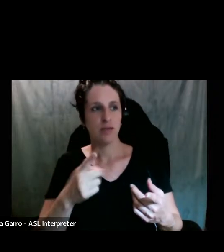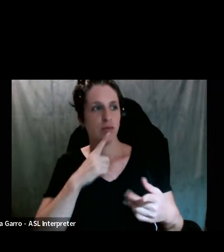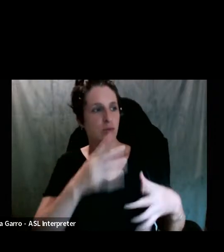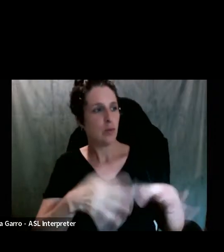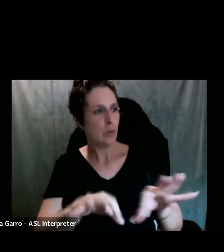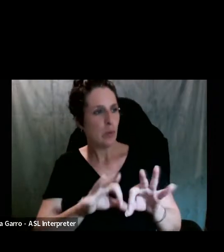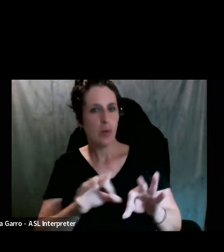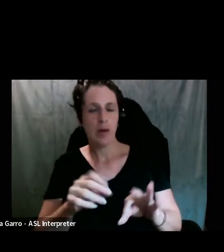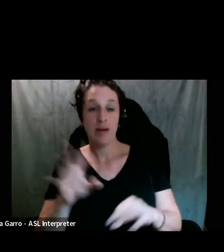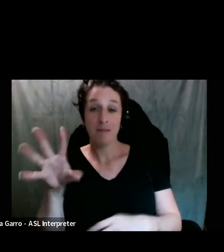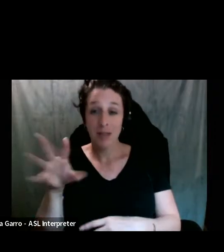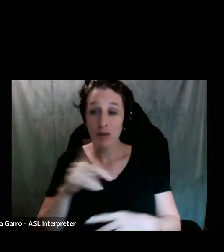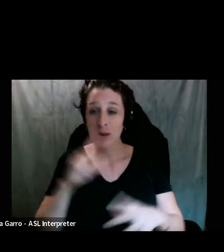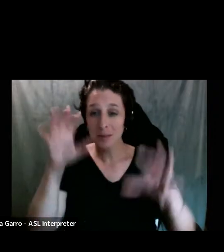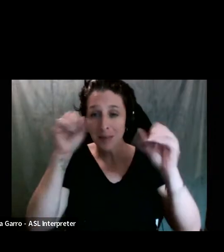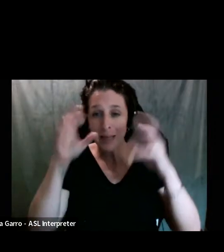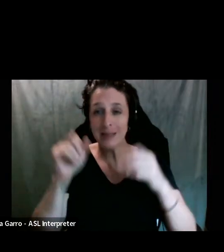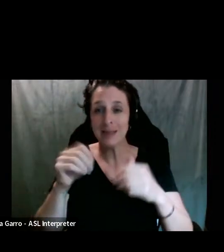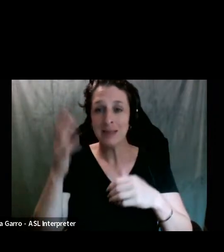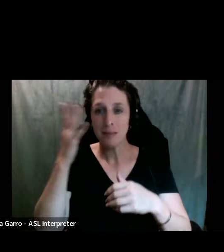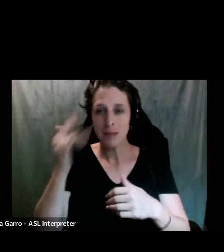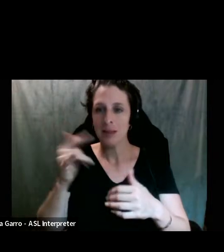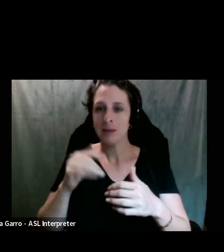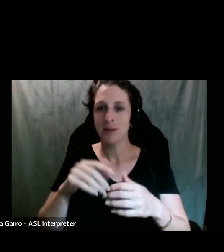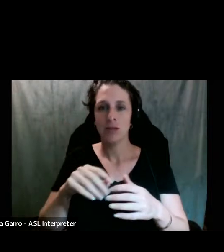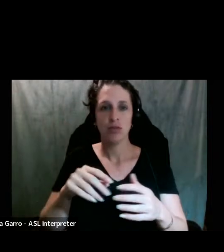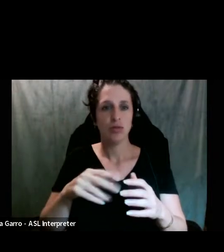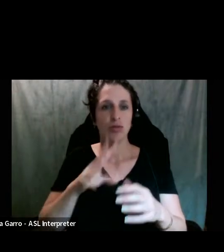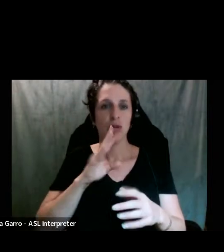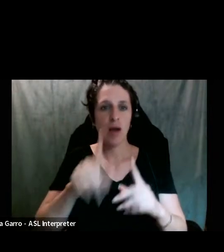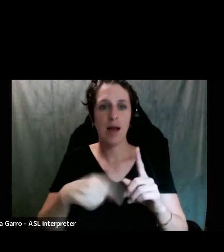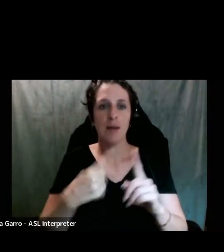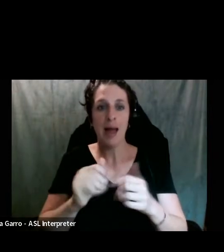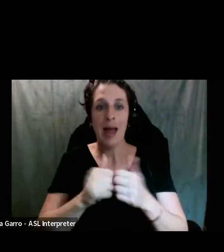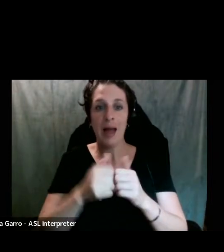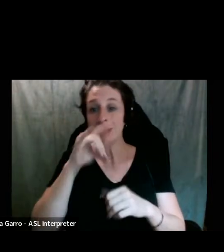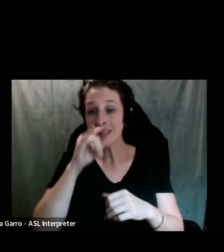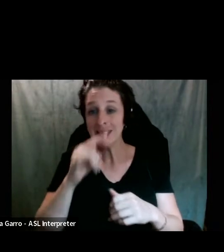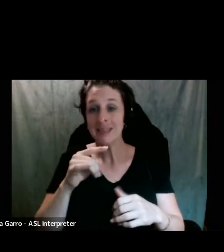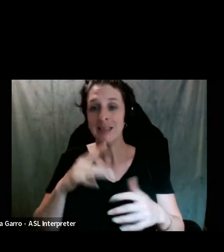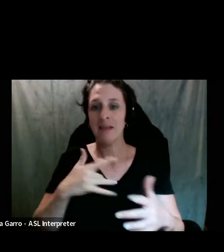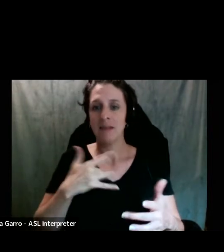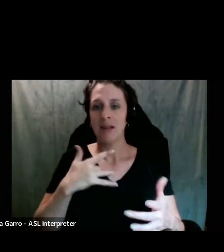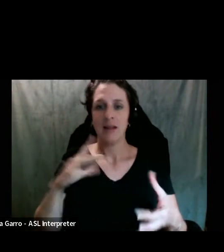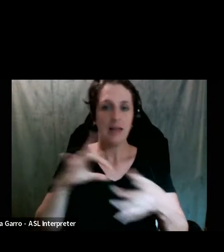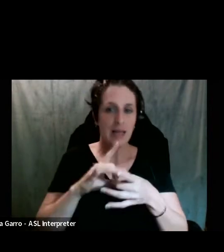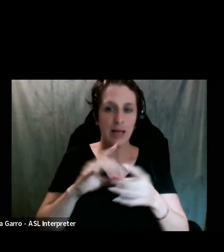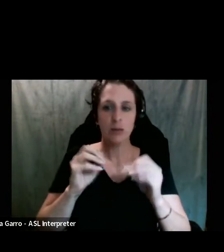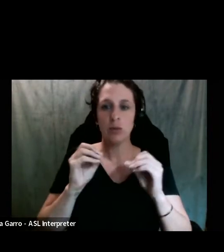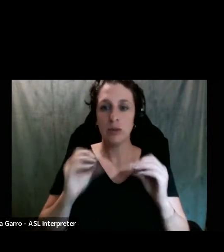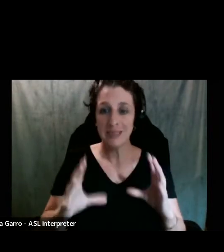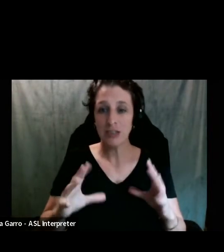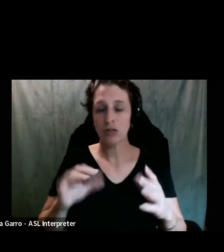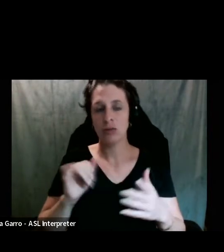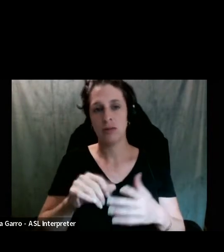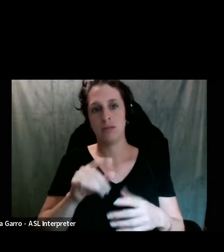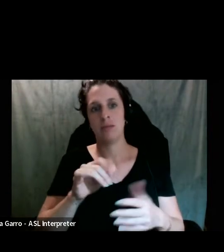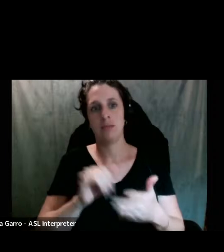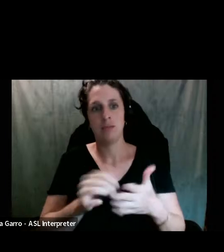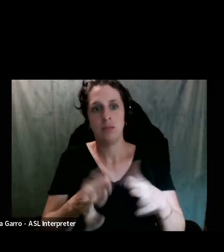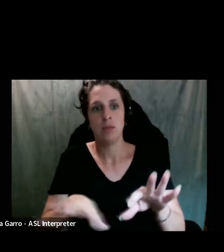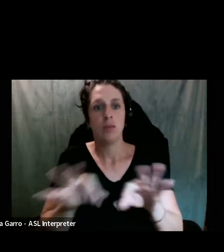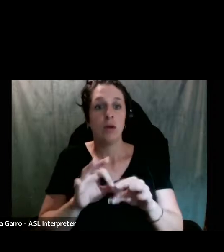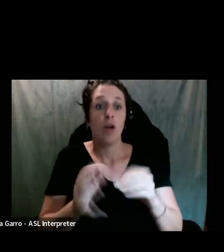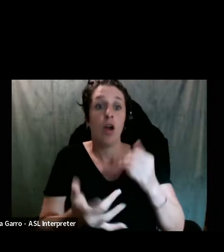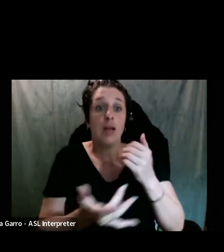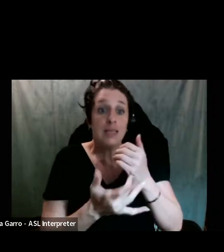about how kids feel connected to the teachers and how important that is. Now, on a technical note, I really